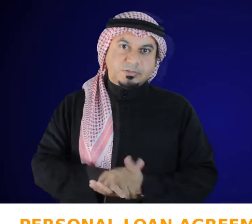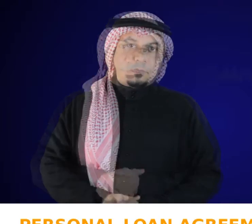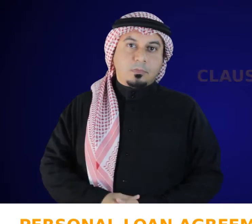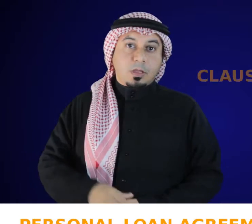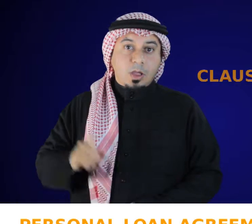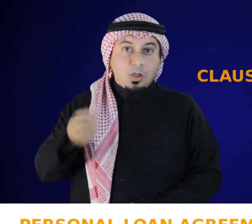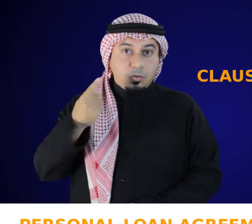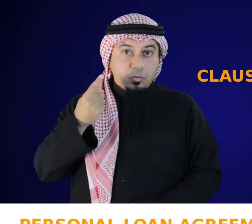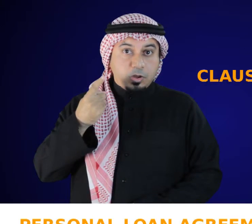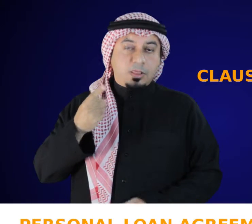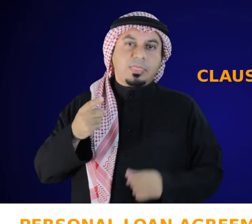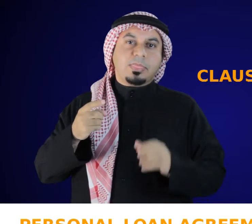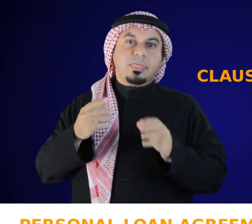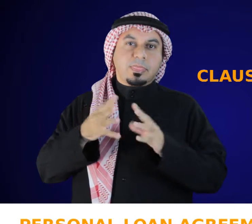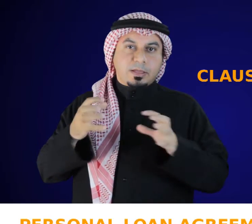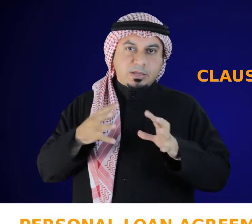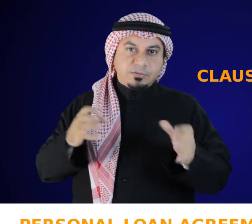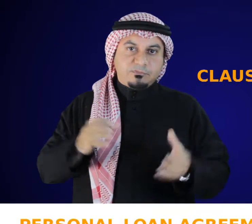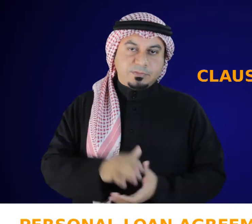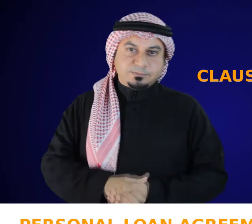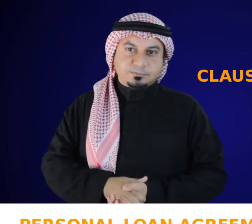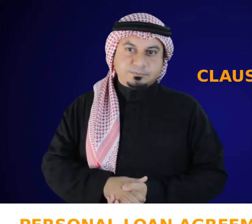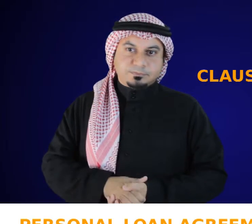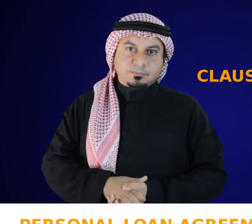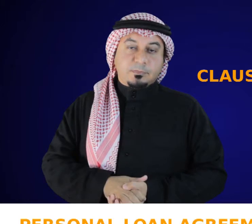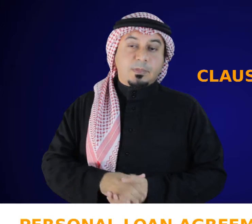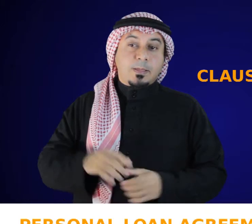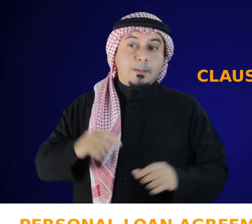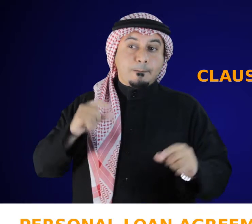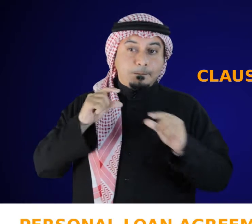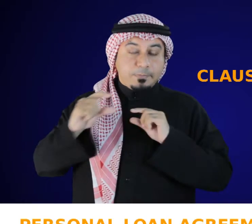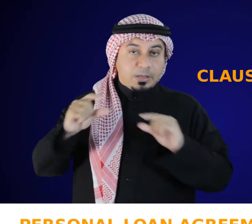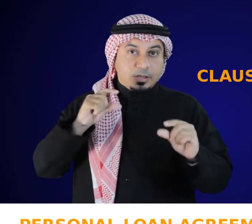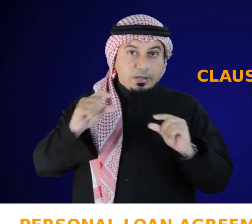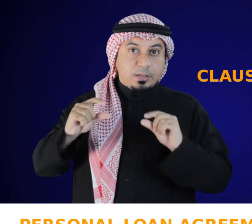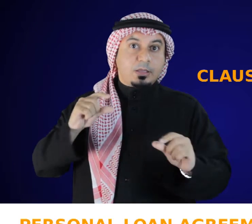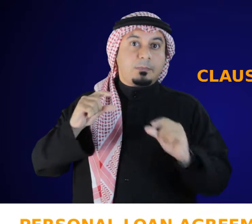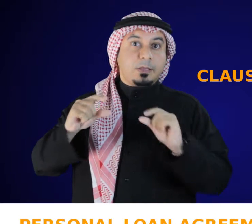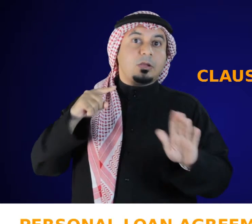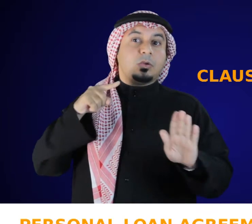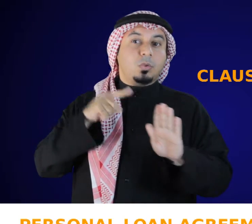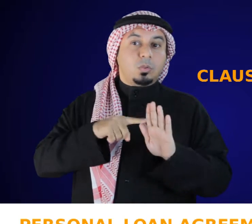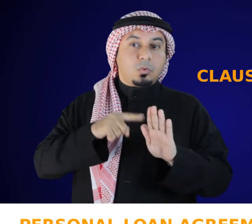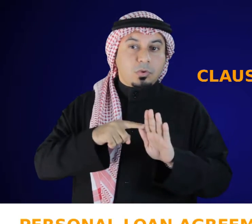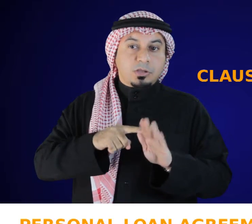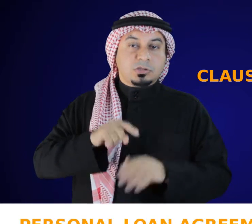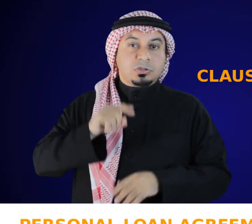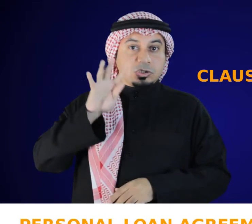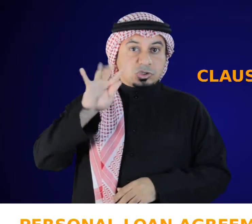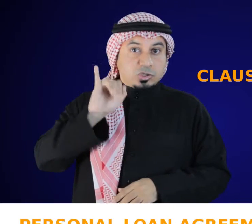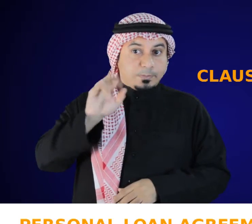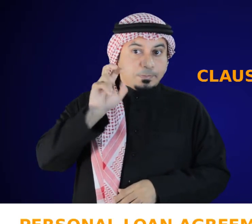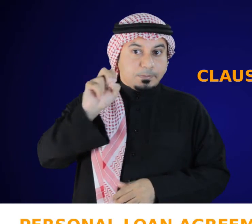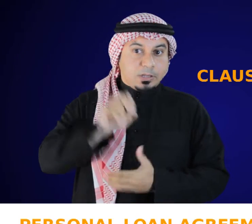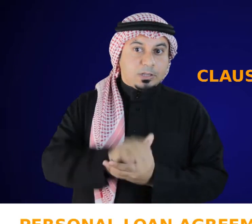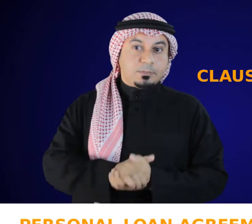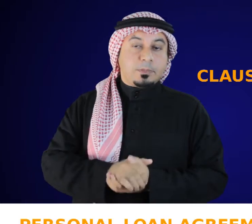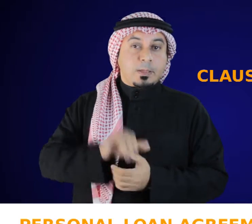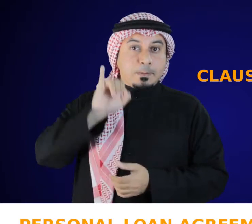Clause 1. Definitions. Bank, Doha Bank, QSC, located in the state of Qatar, its successors